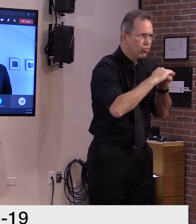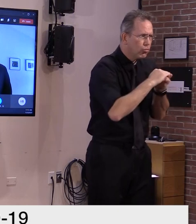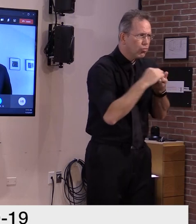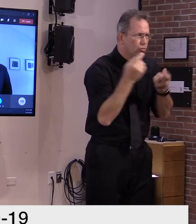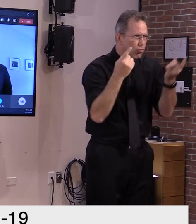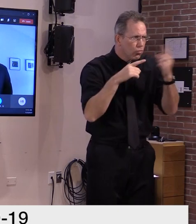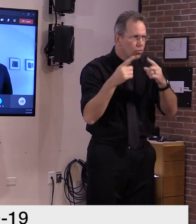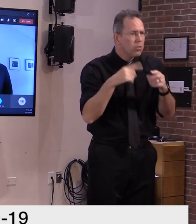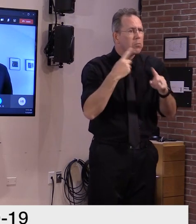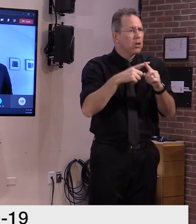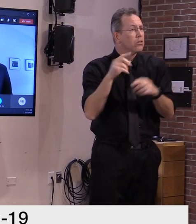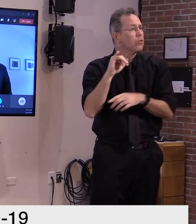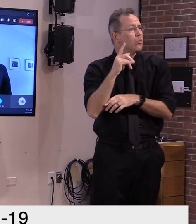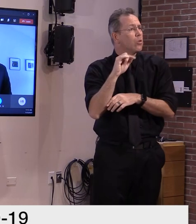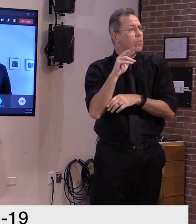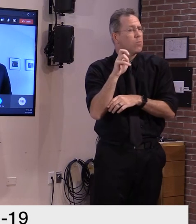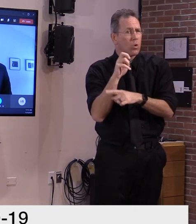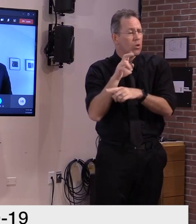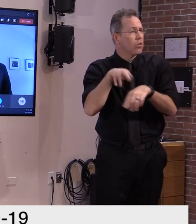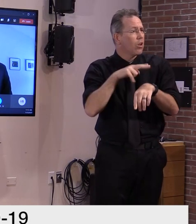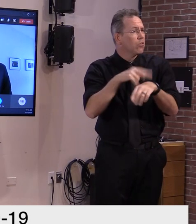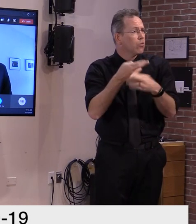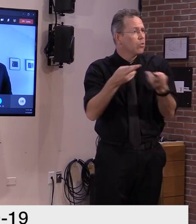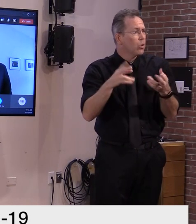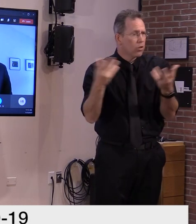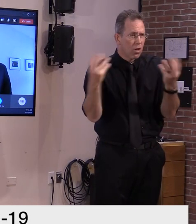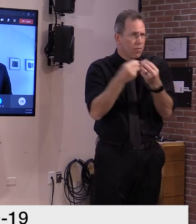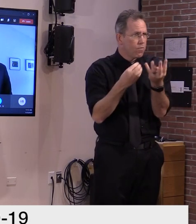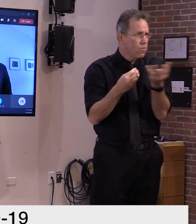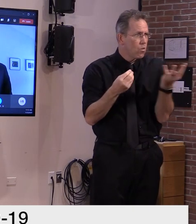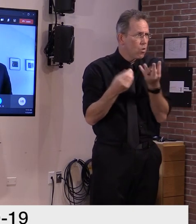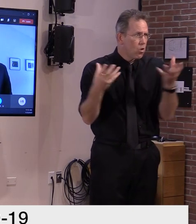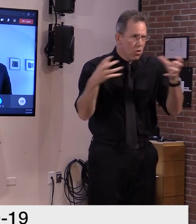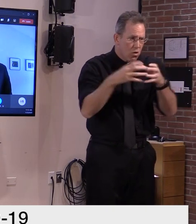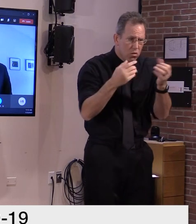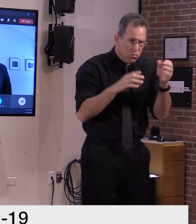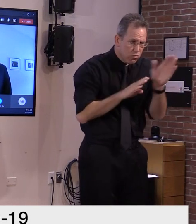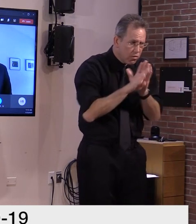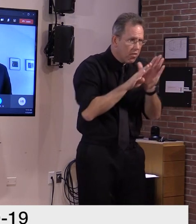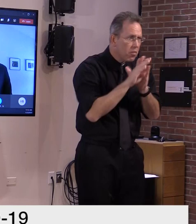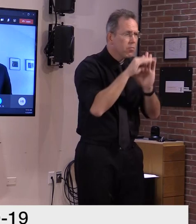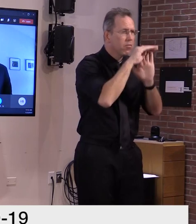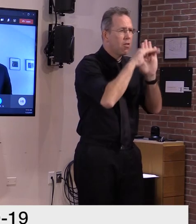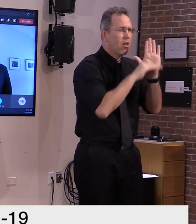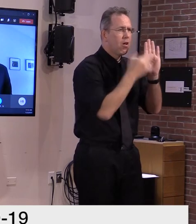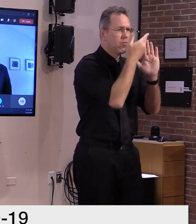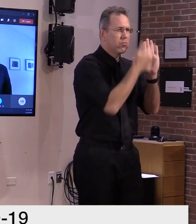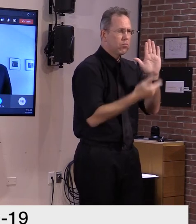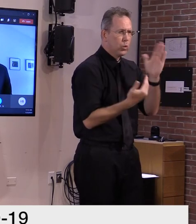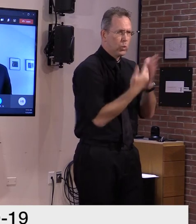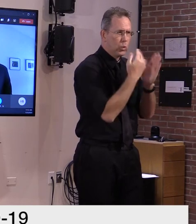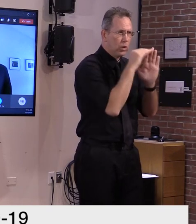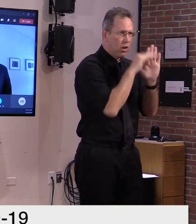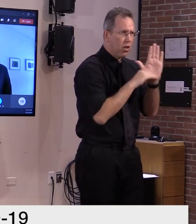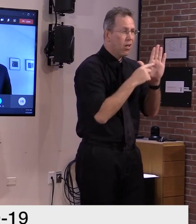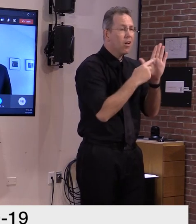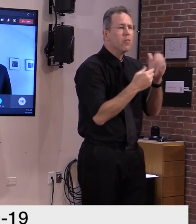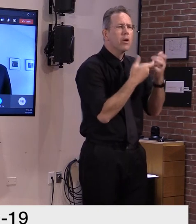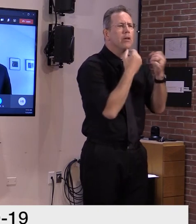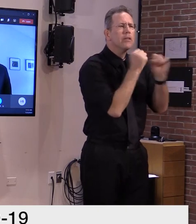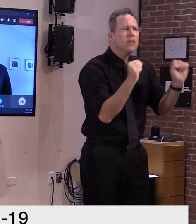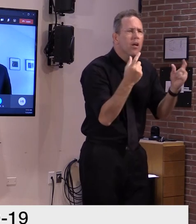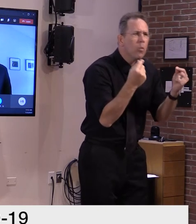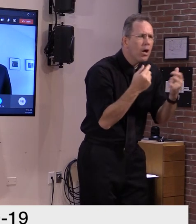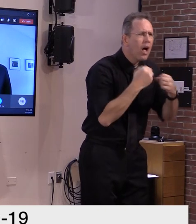this guidance. The end result is what I believe to be the safest and the strongest area